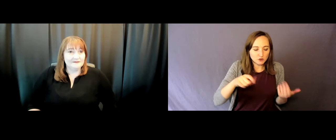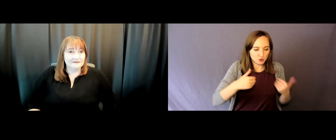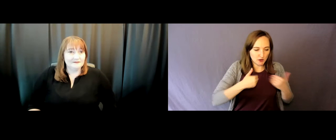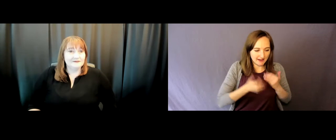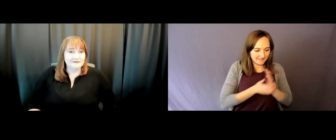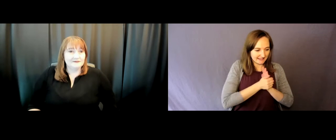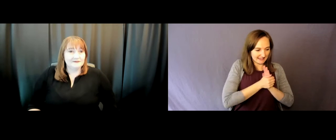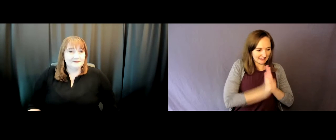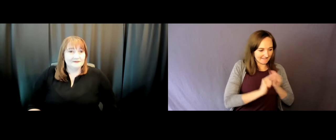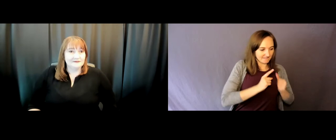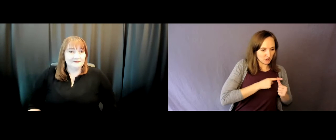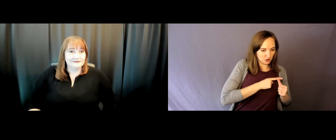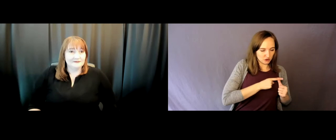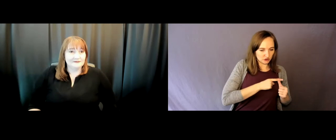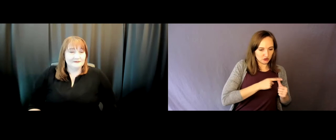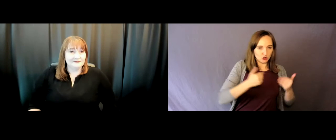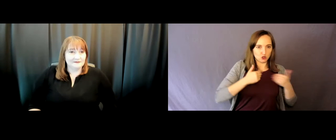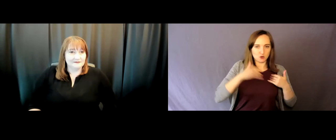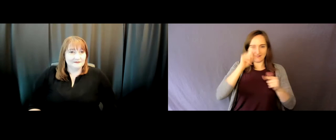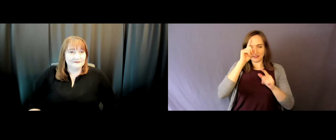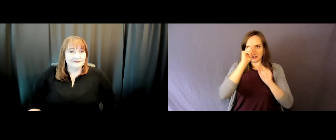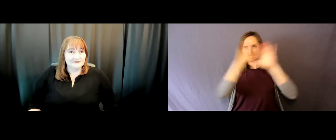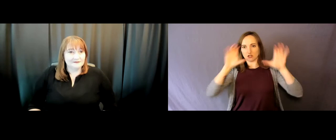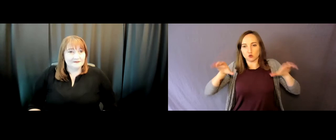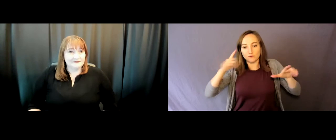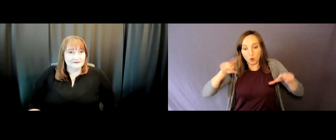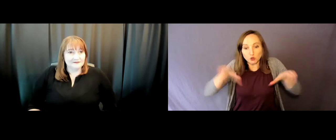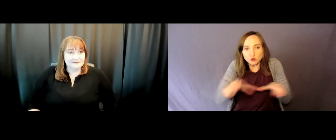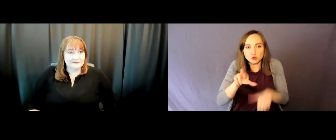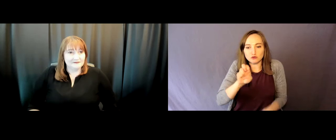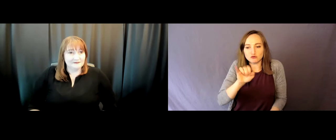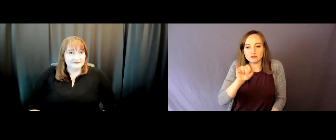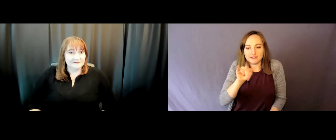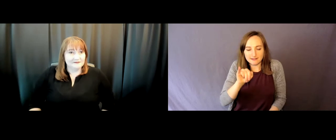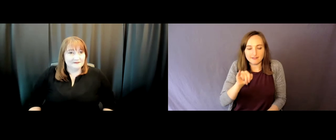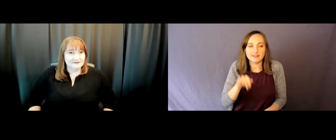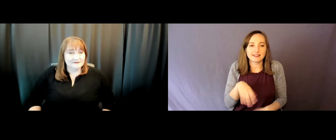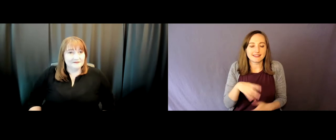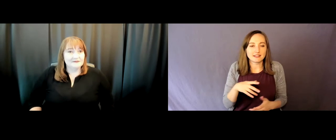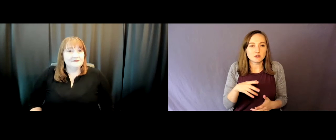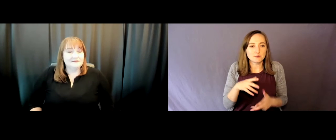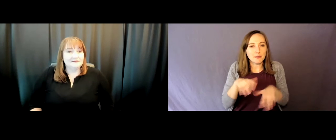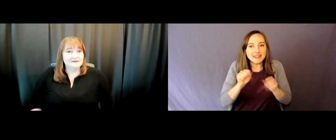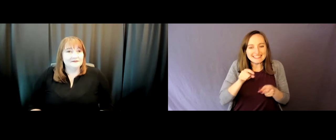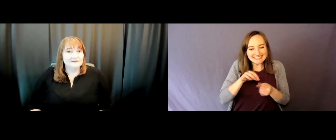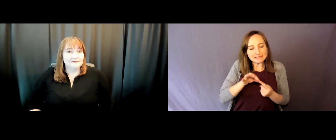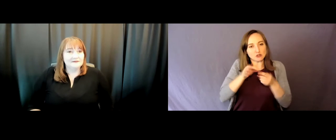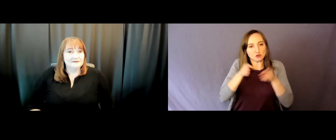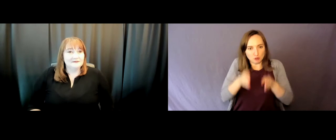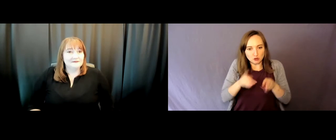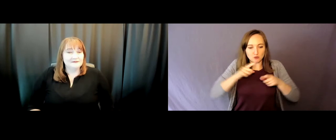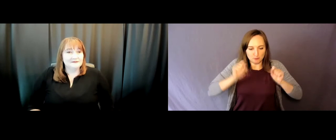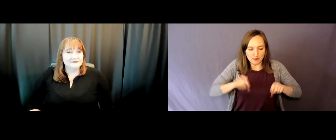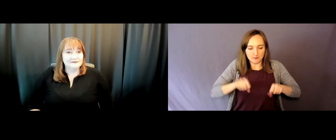in order to have the vision to do Reiki. You know, that's what I mean. It does take a special person to